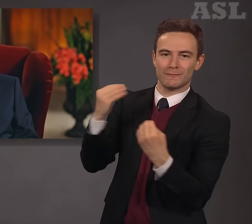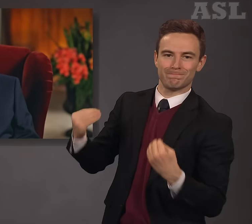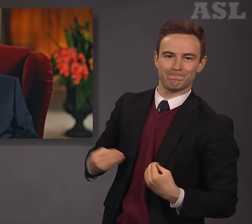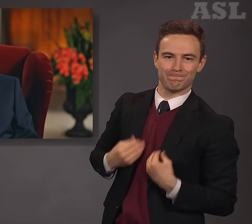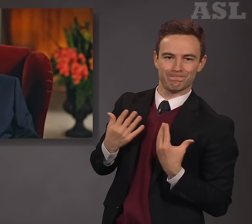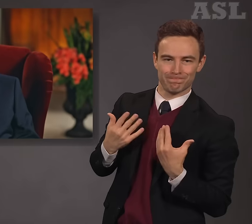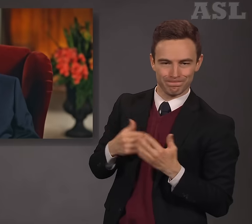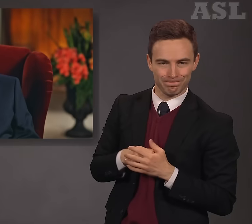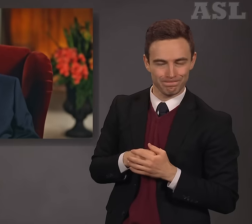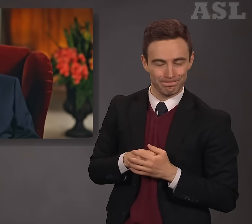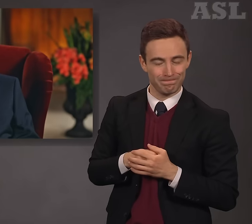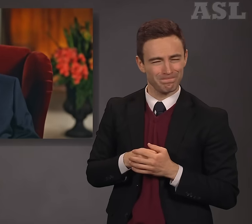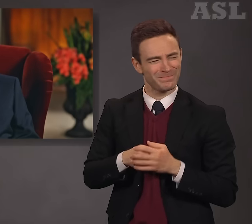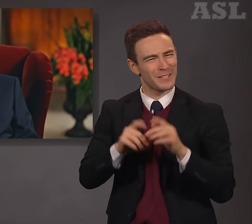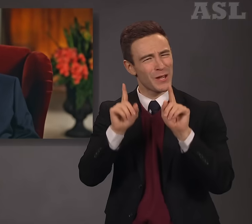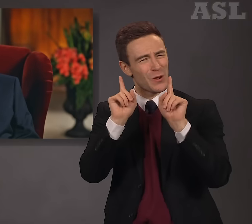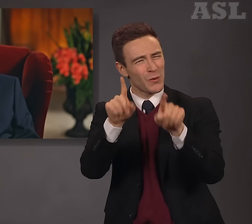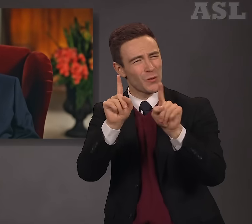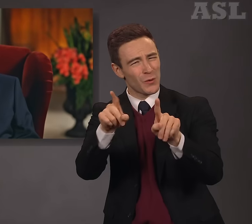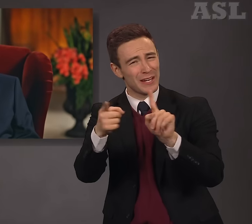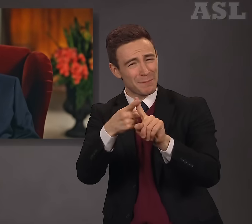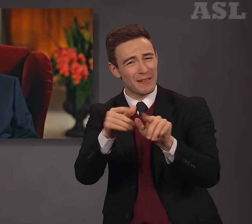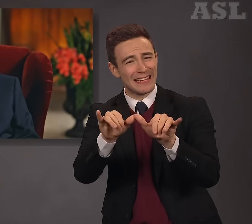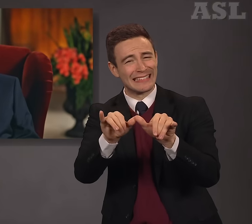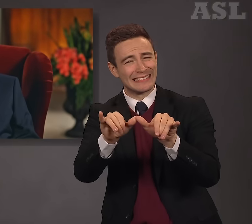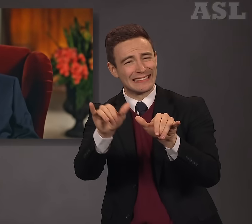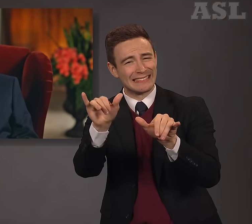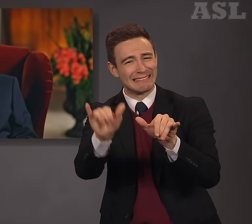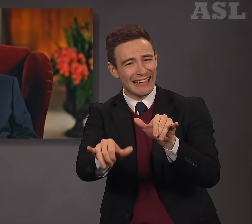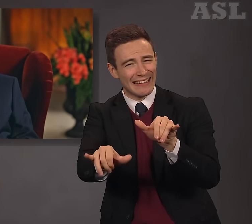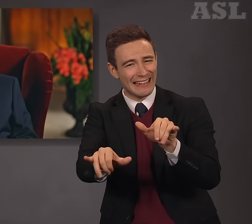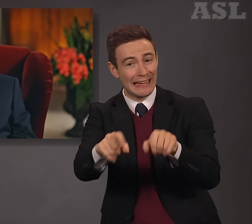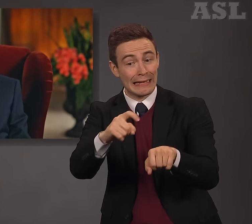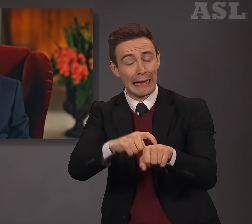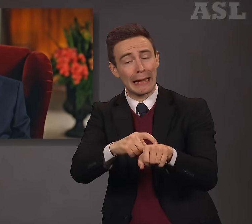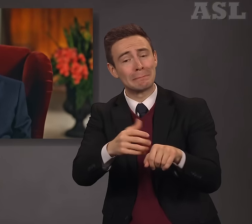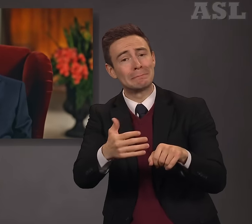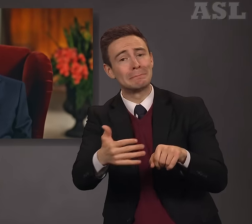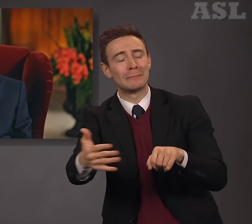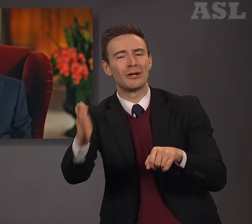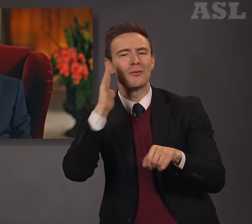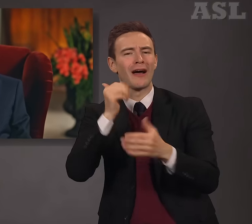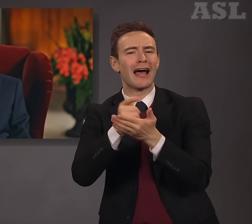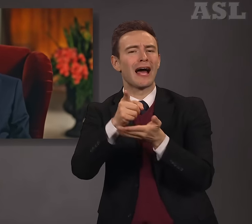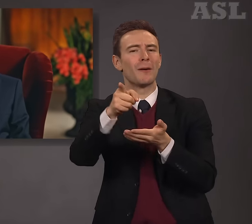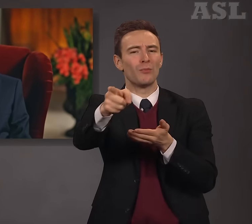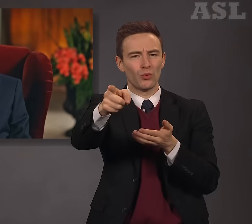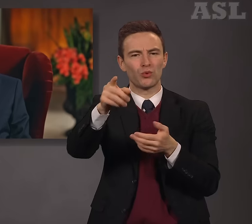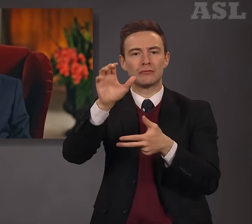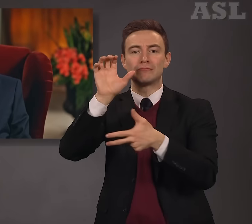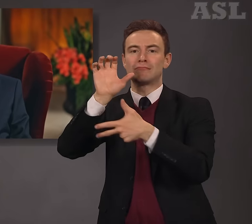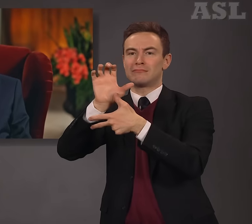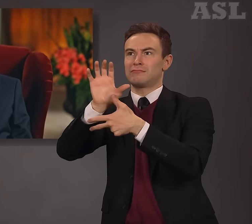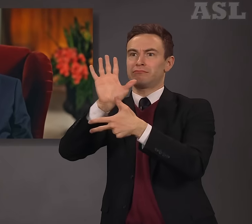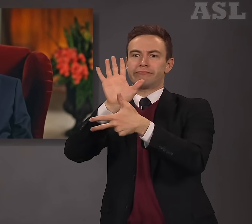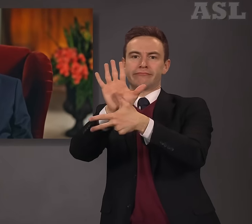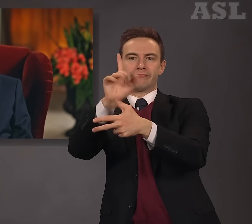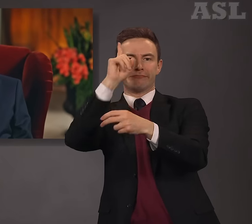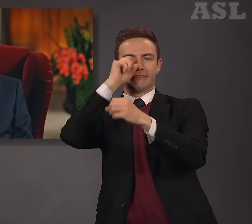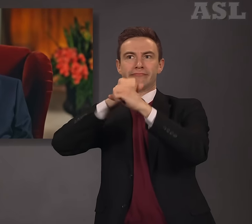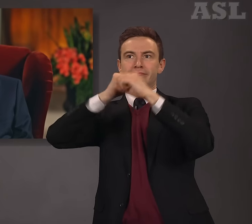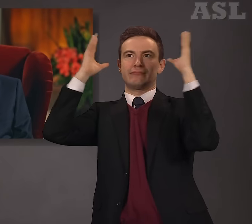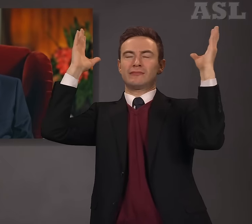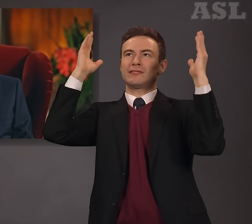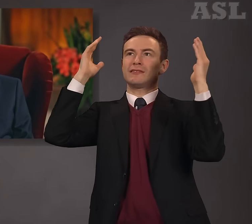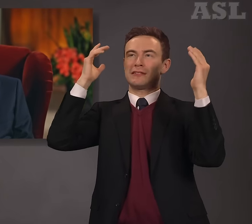Time in the temple will help you to think celestial and to catch a vision of